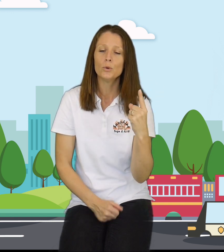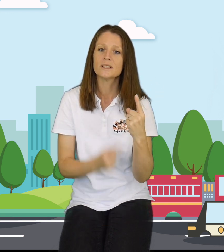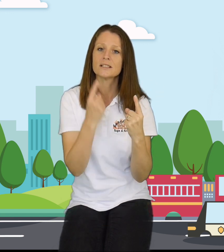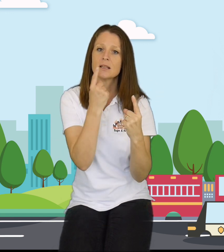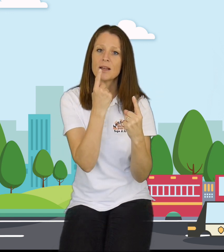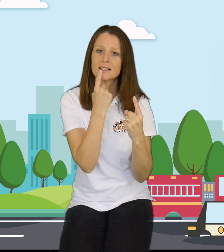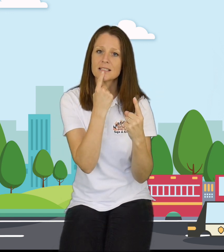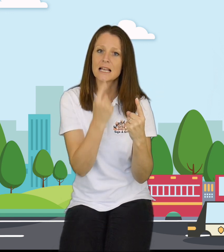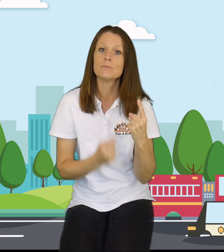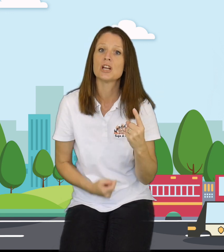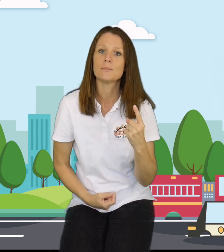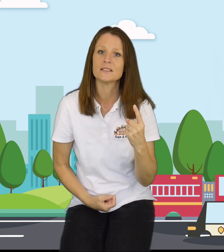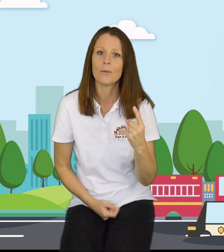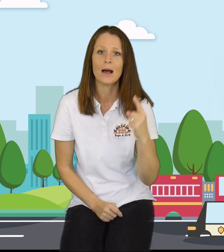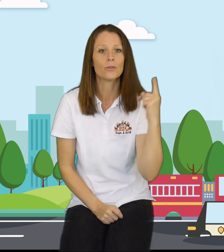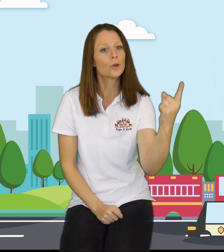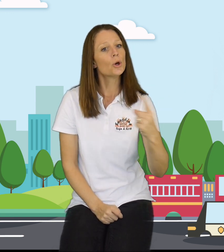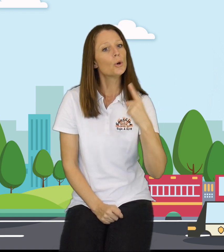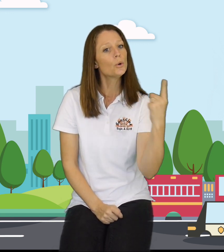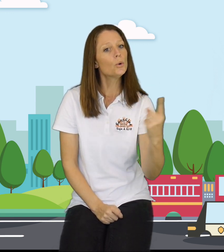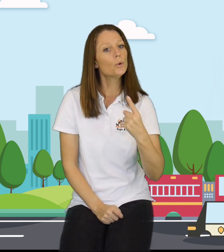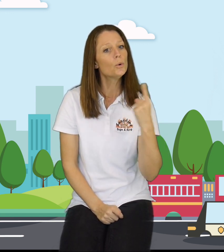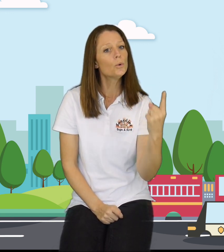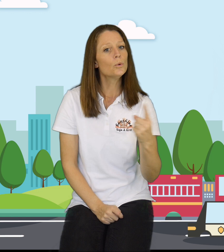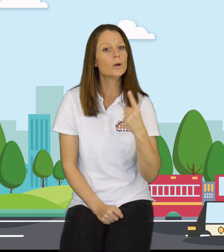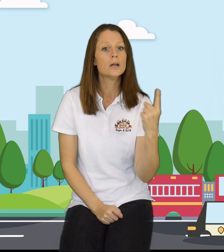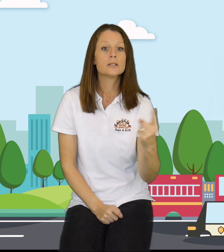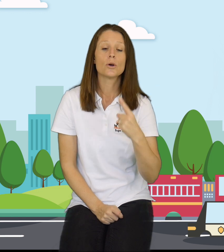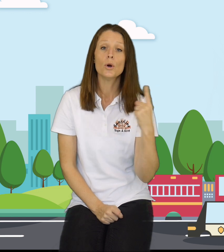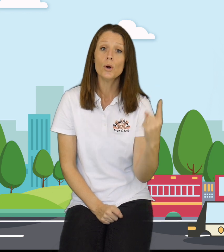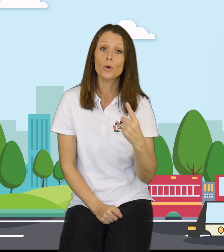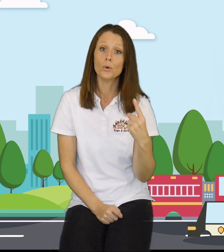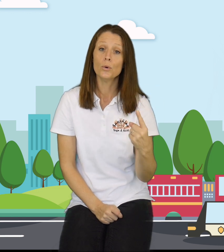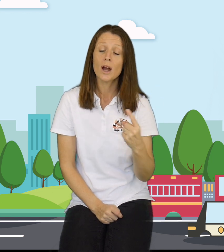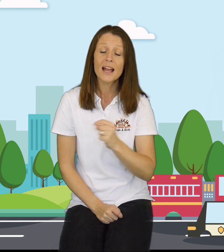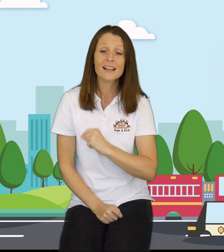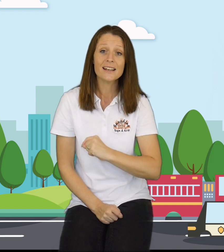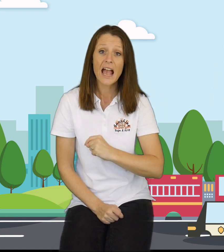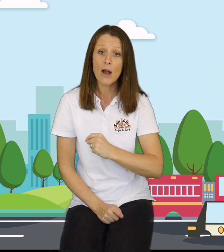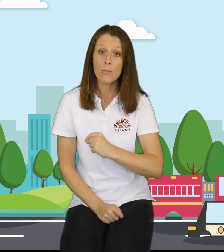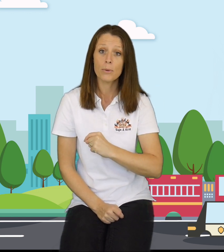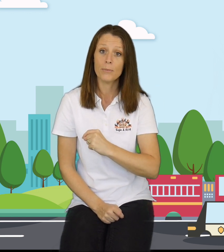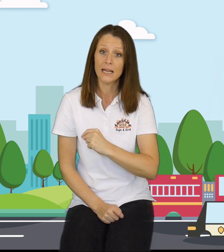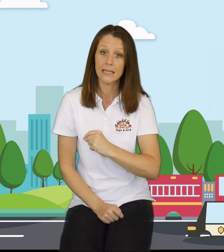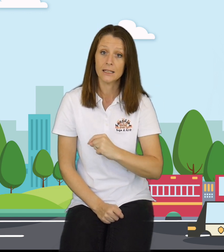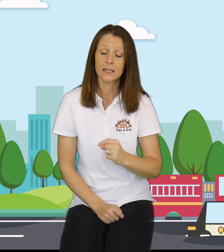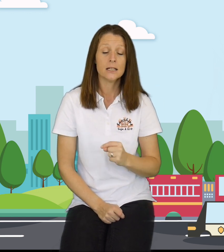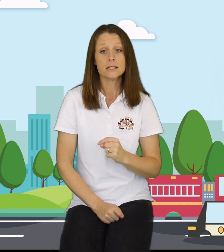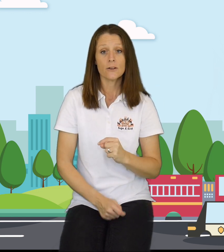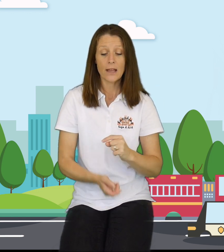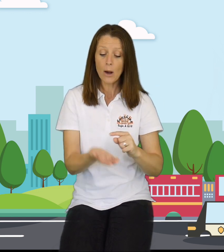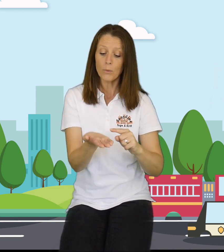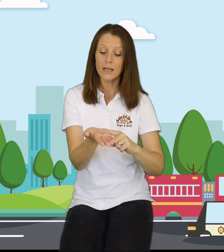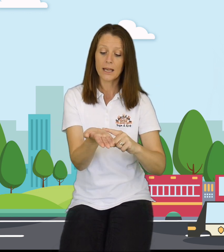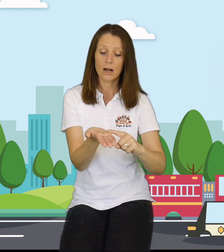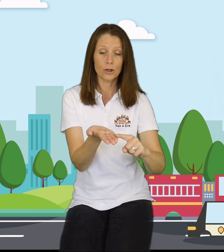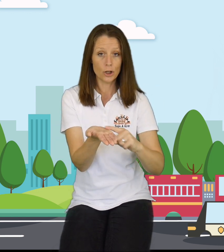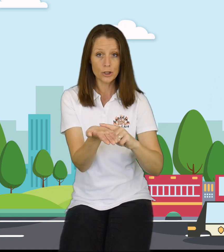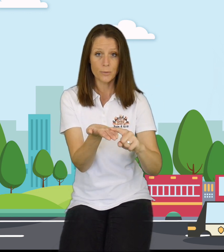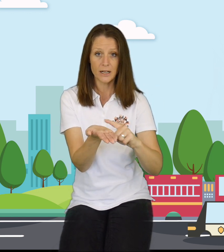because it makes the same shape as our mouth. Who. So who can help me? So for help, we're going to get our non-dominant